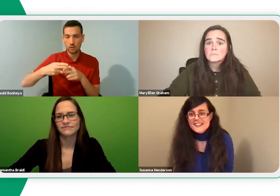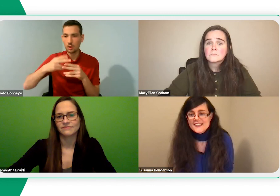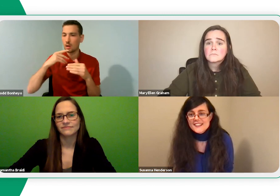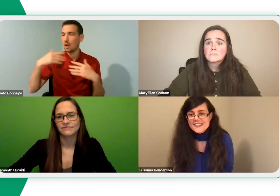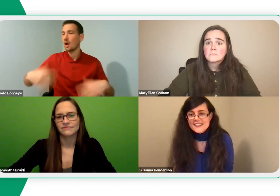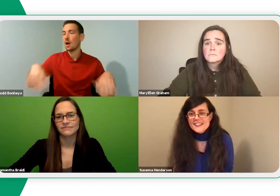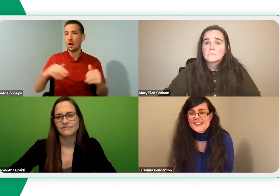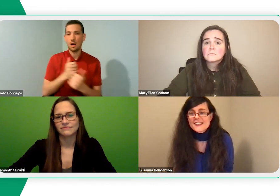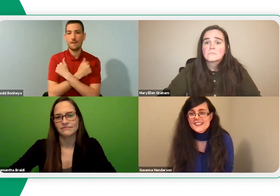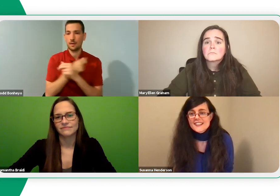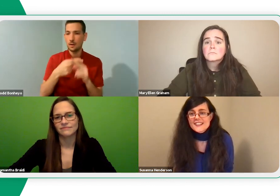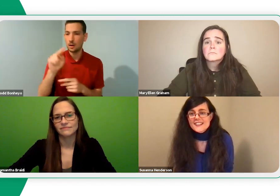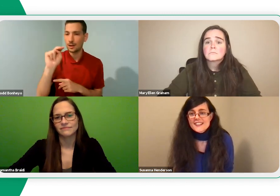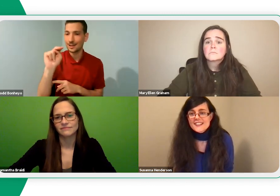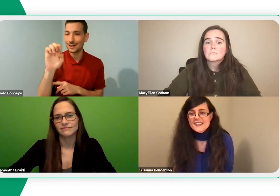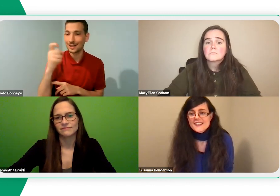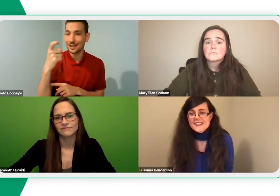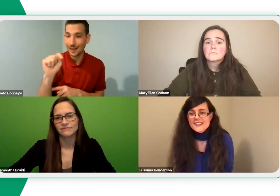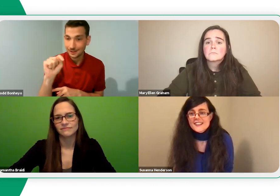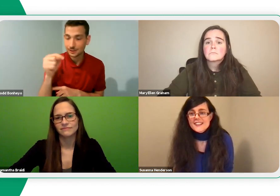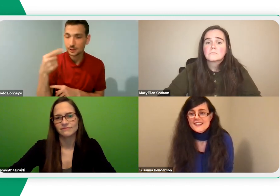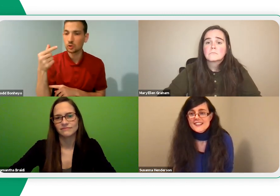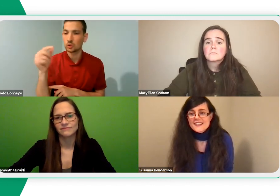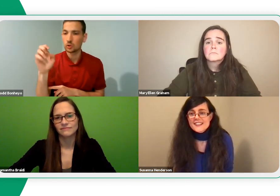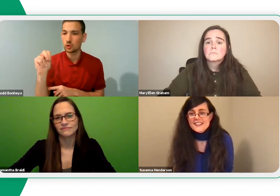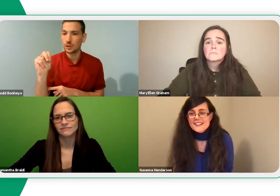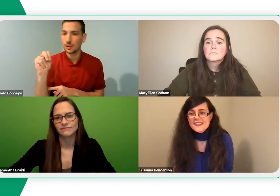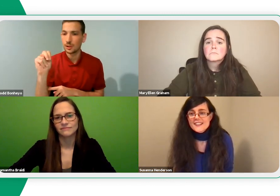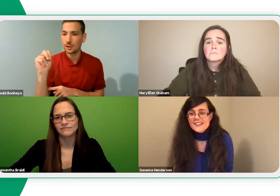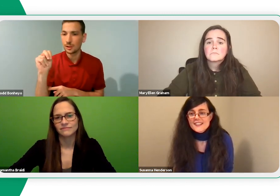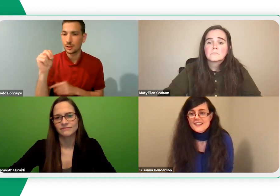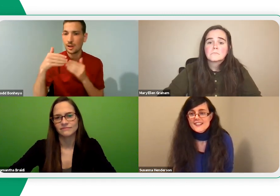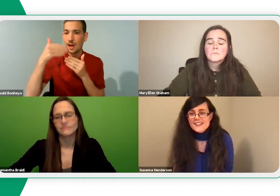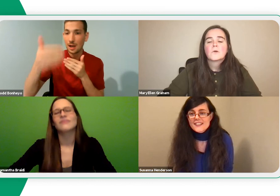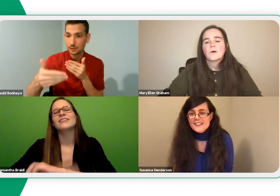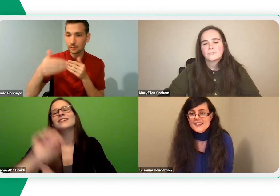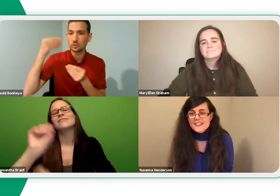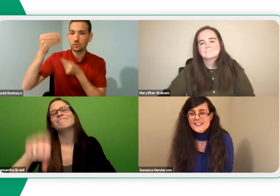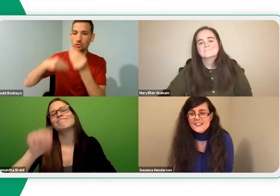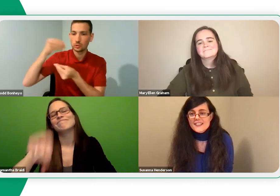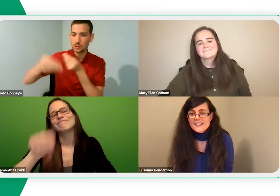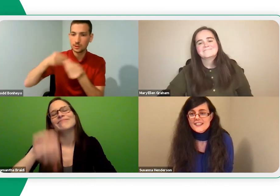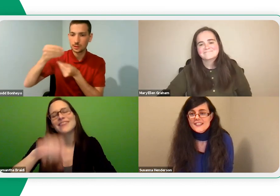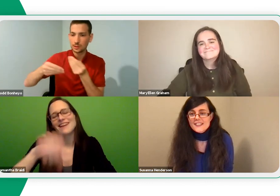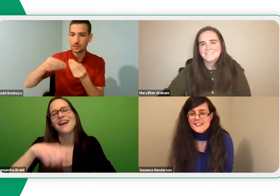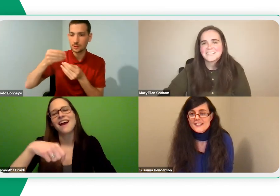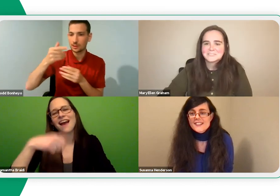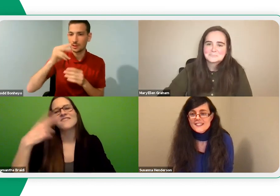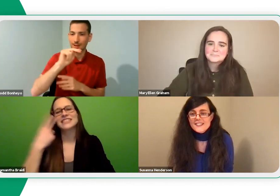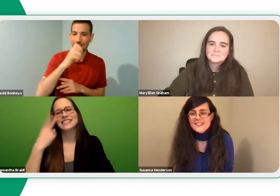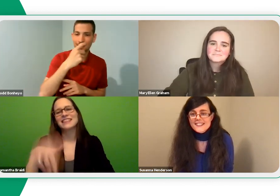This is Todd. I remember there was a webinar that we had. Oh, I loved it. It was Next Gen.